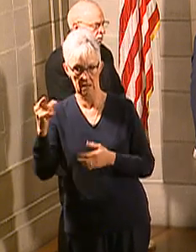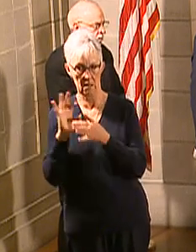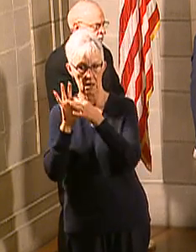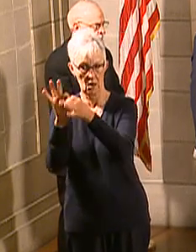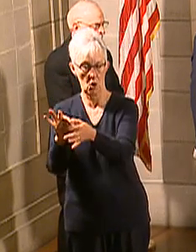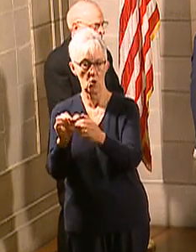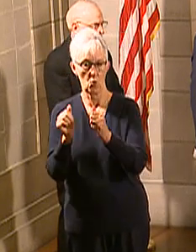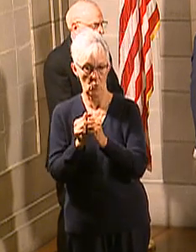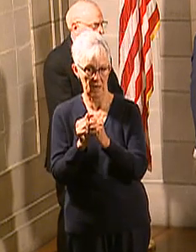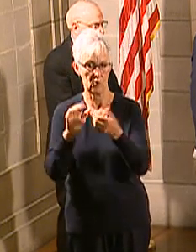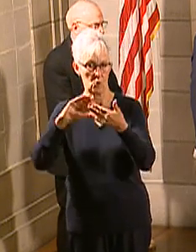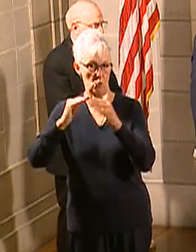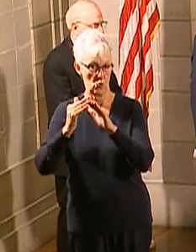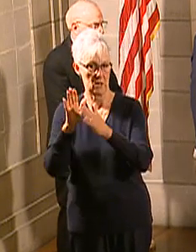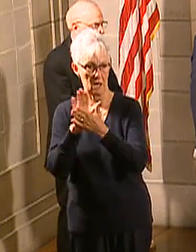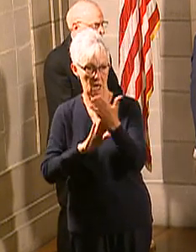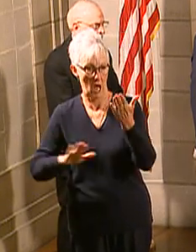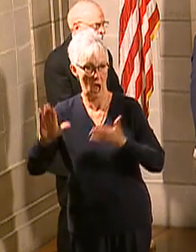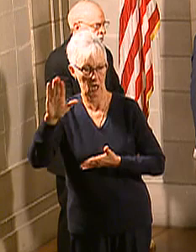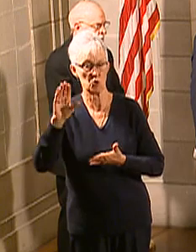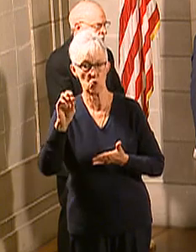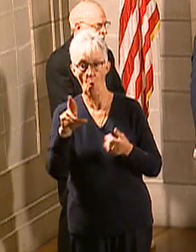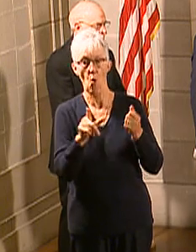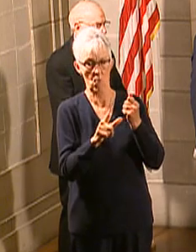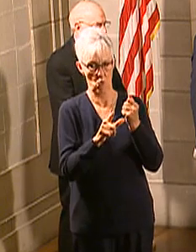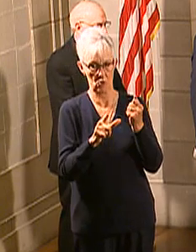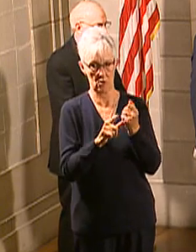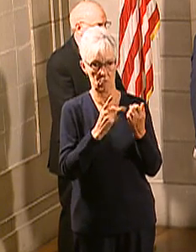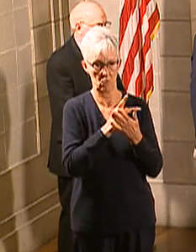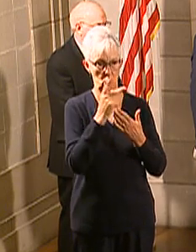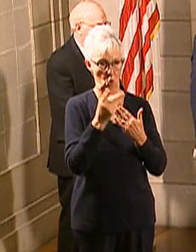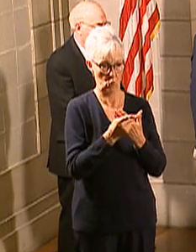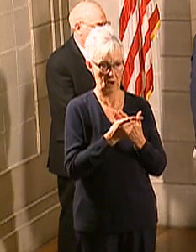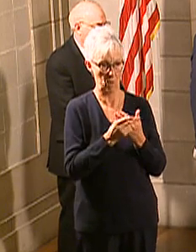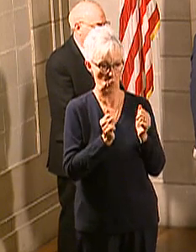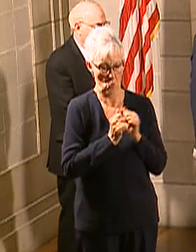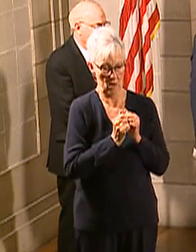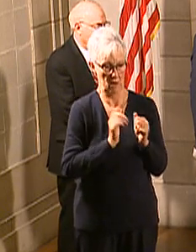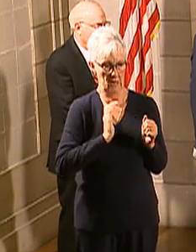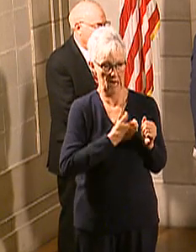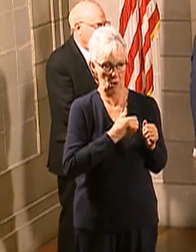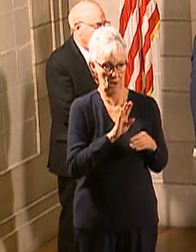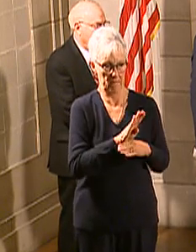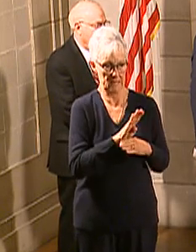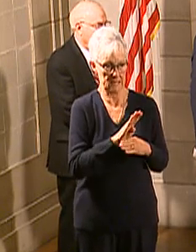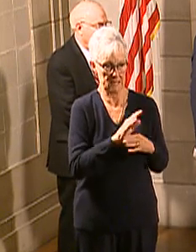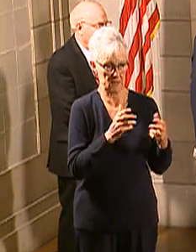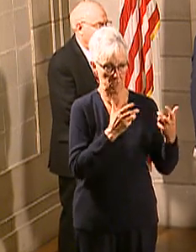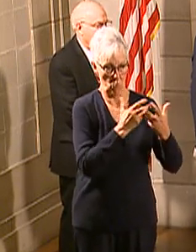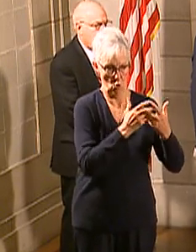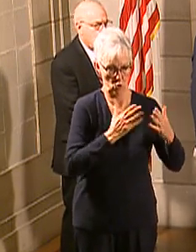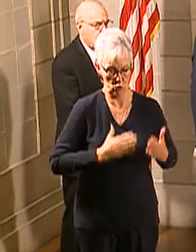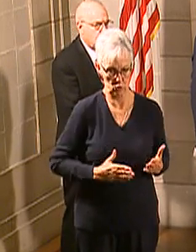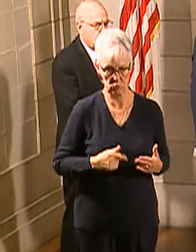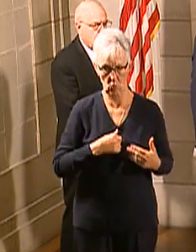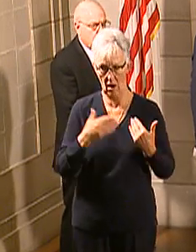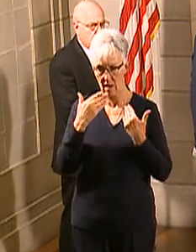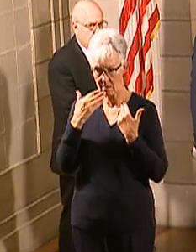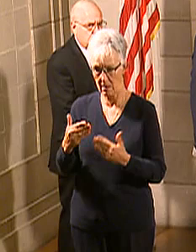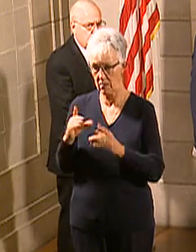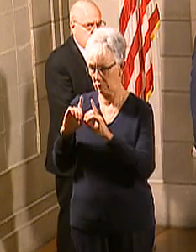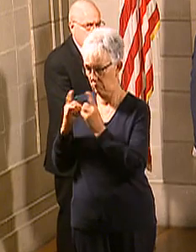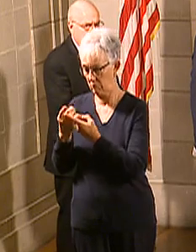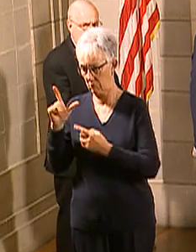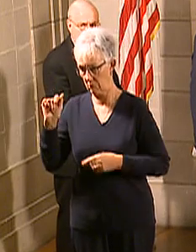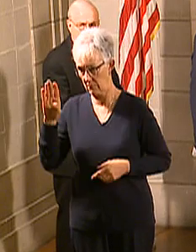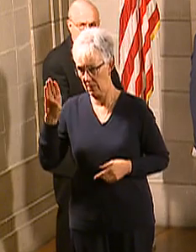full registered apprenticeship program through our business partners. Again, I want to thank the Nebraska Department of Labor, the U.S. Department of Labor for their